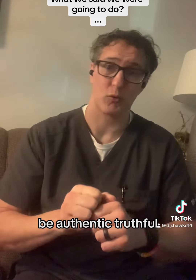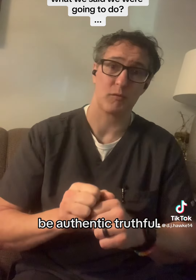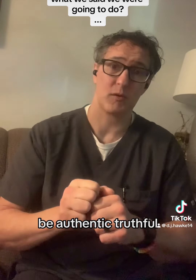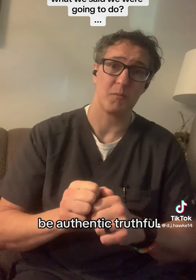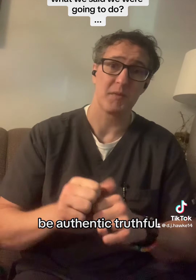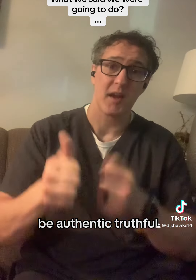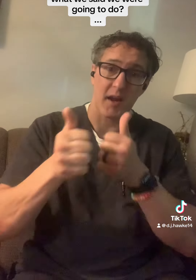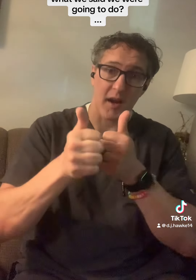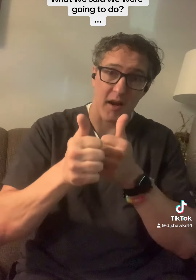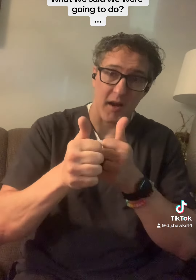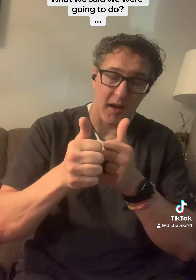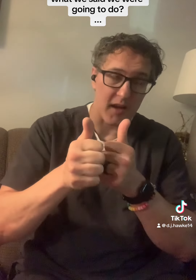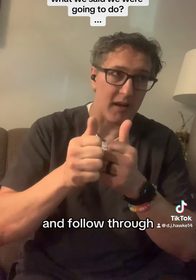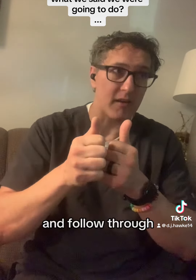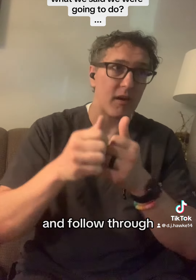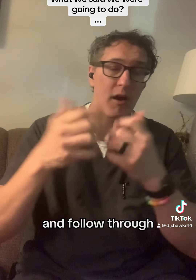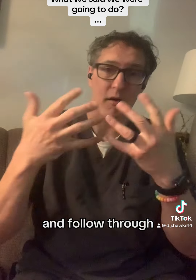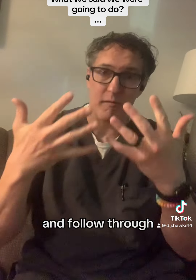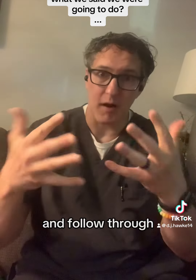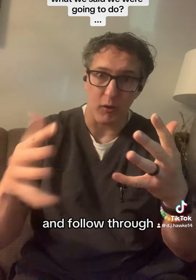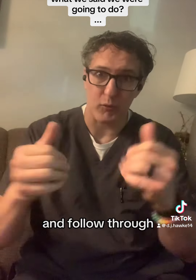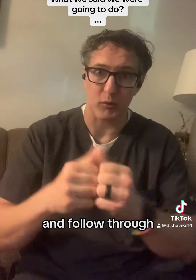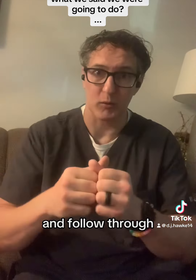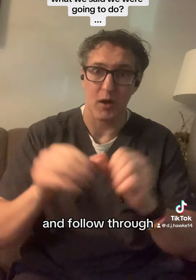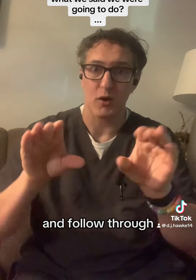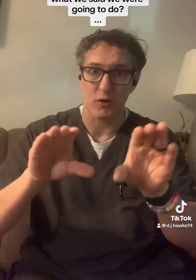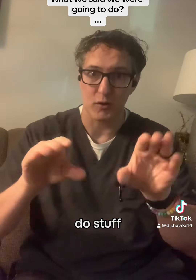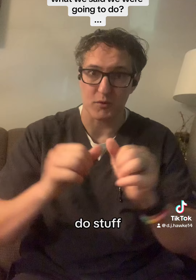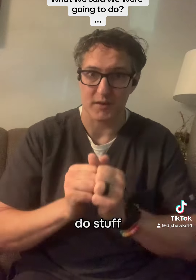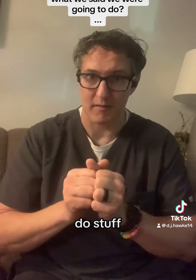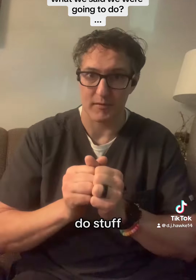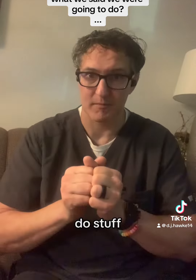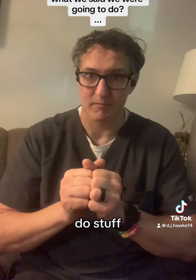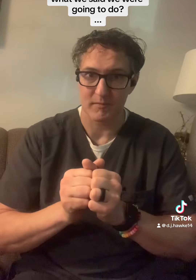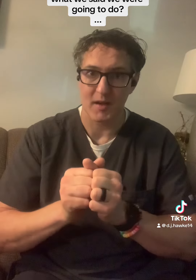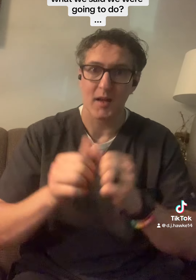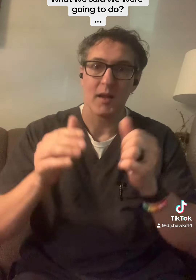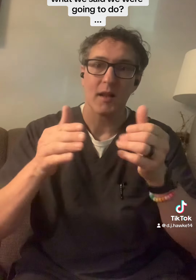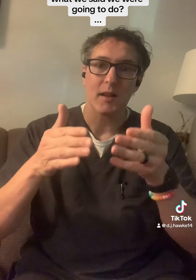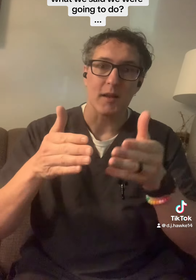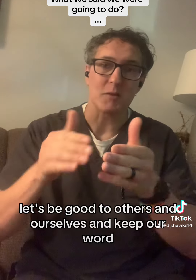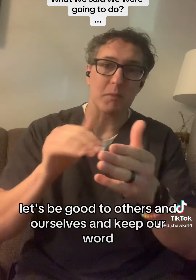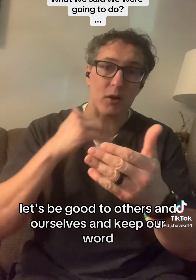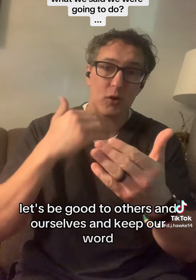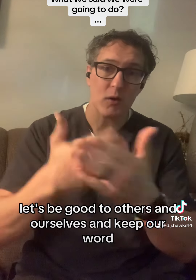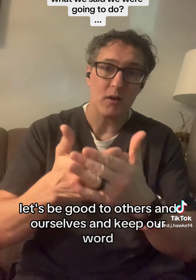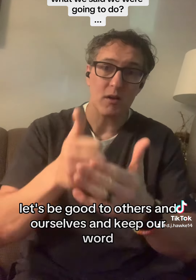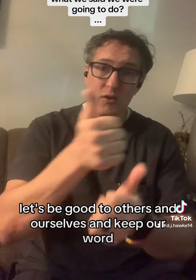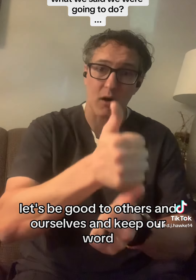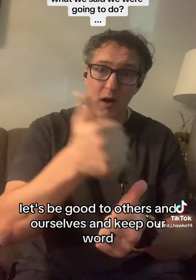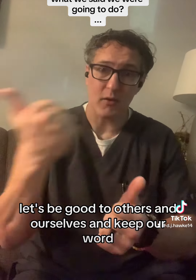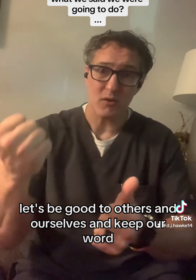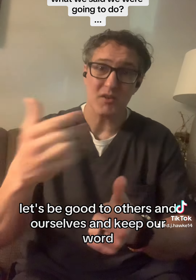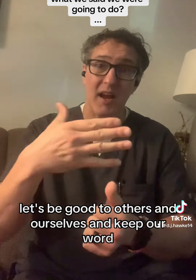truthful, and follow through. Do stuff. Let's be good to others